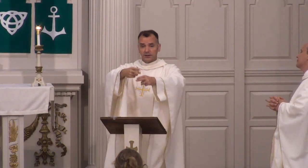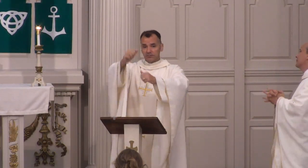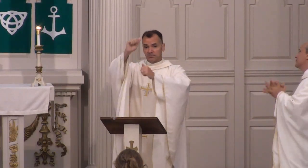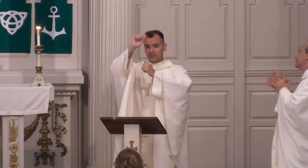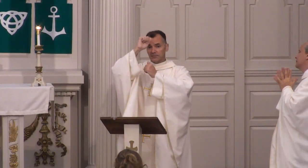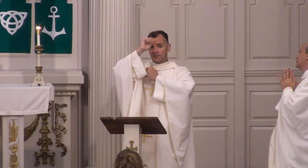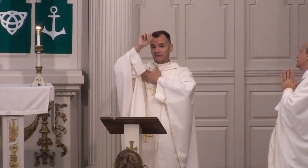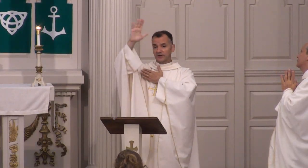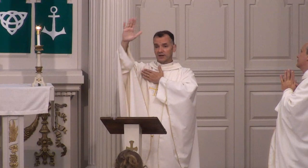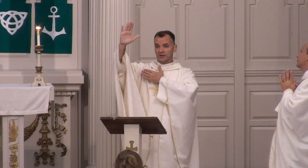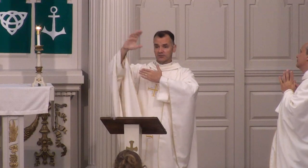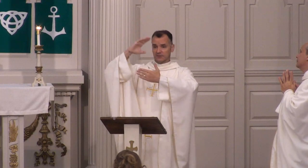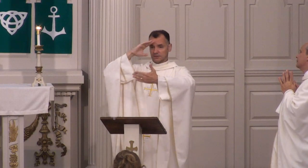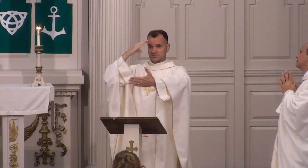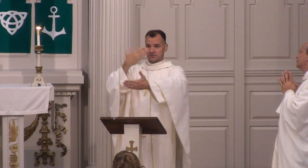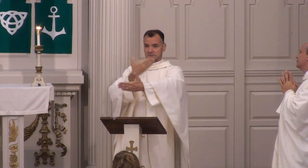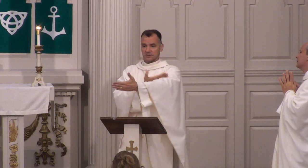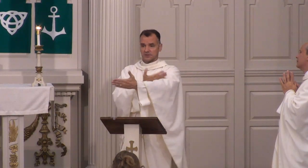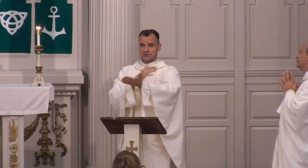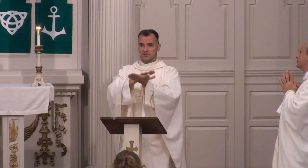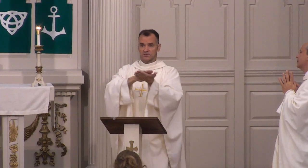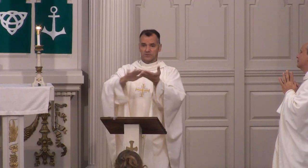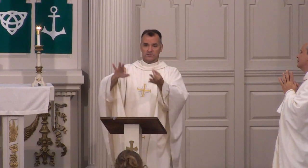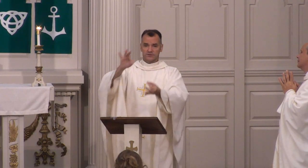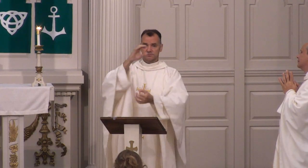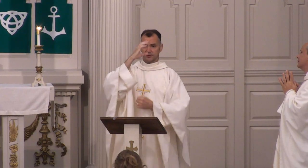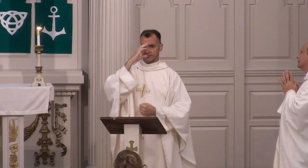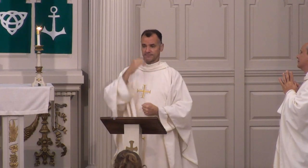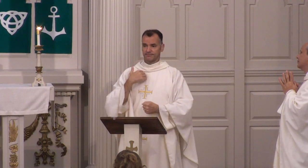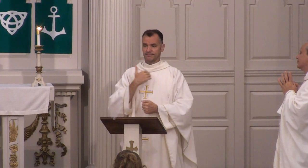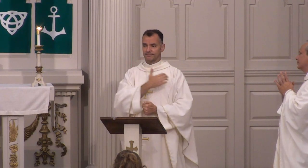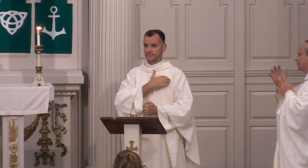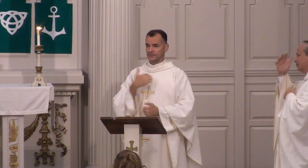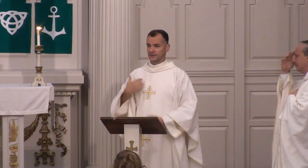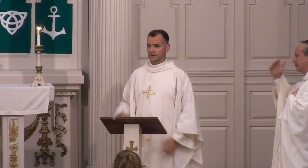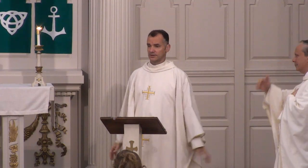In the name of the Father, and of the Son, and of the Holy Spirit. Amen.